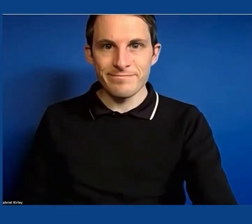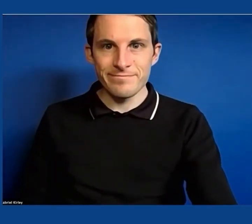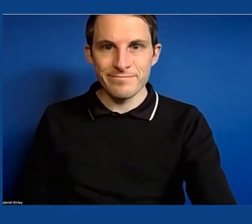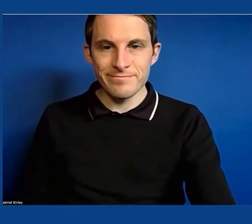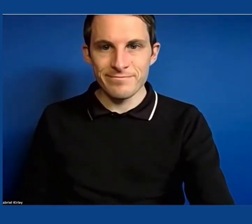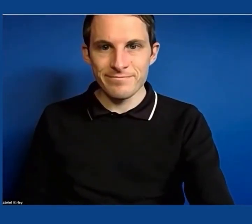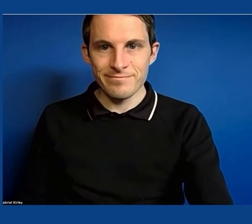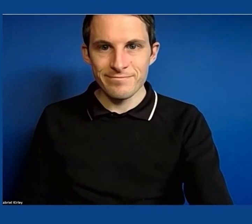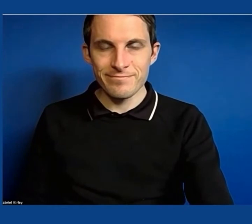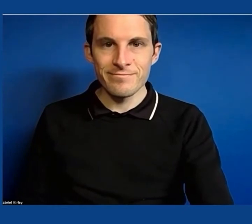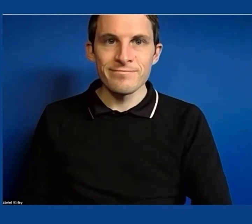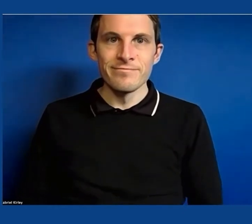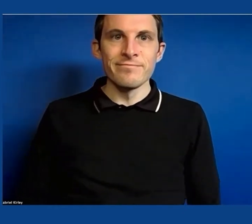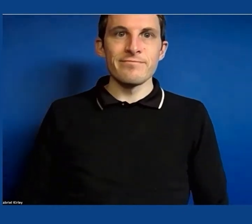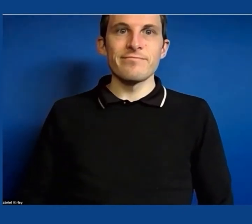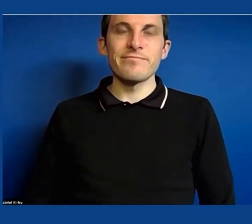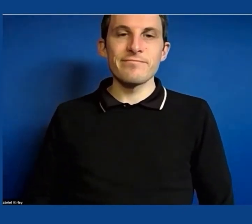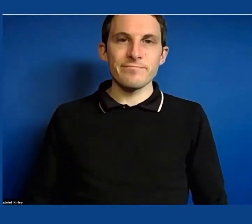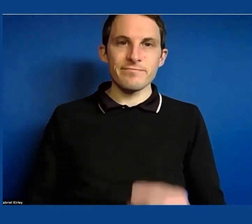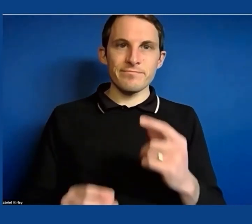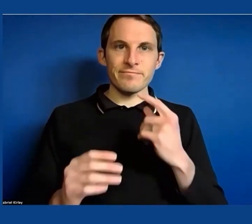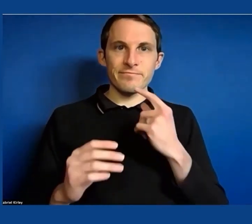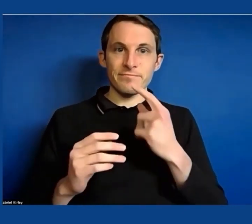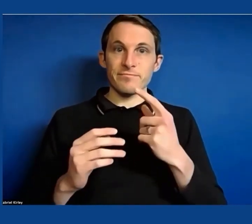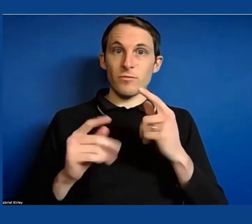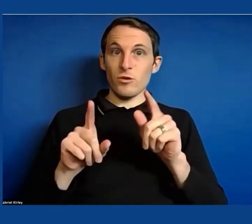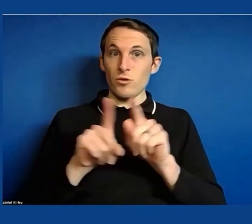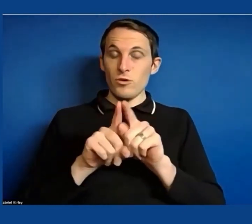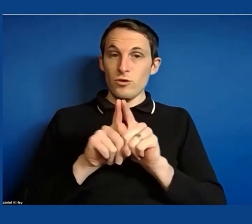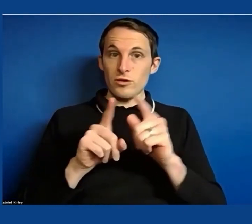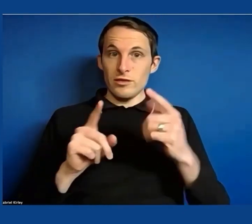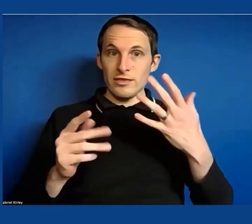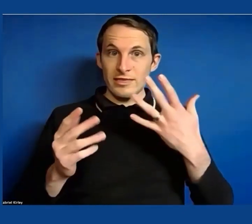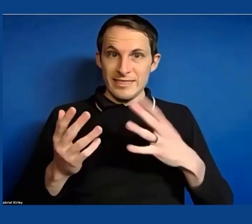benign measures such as recognition of customary law.